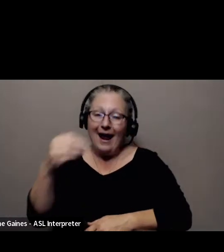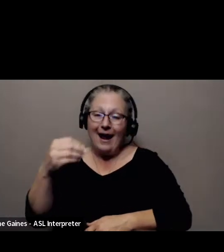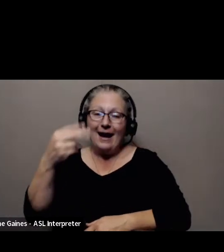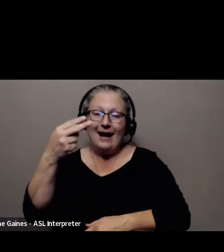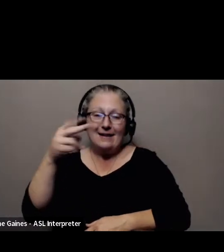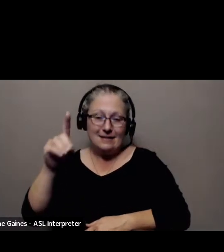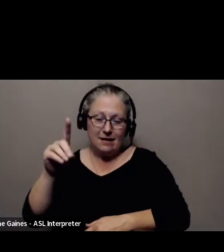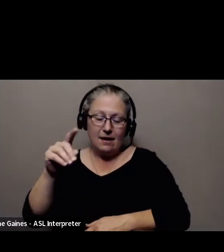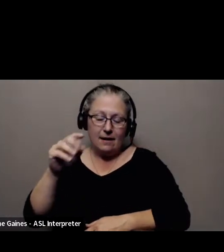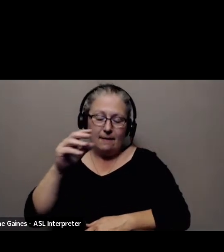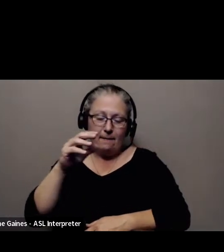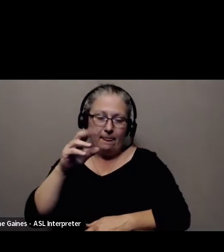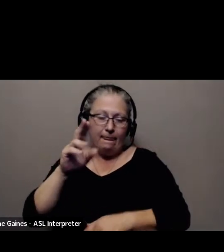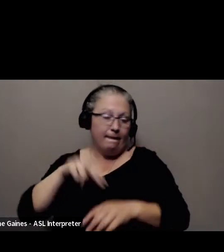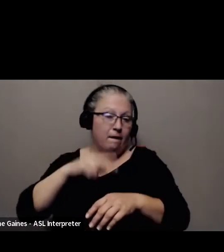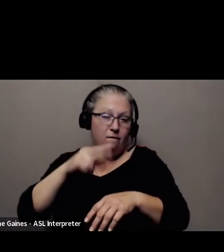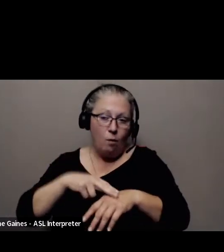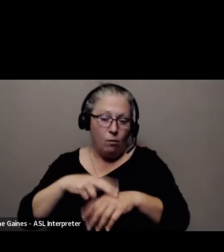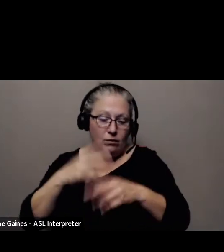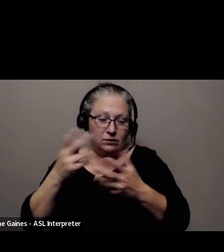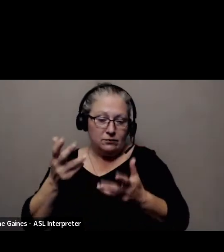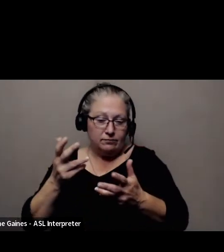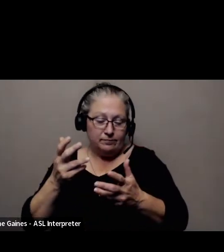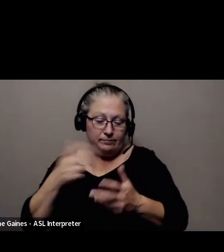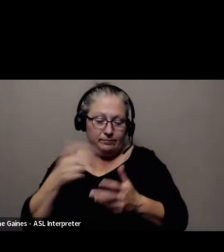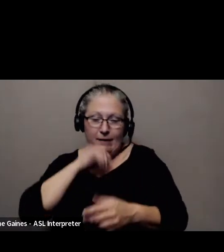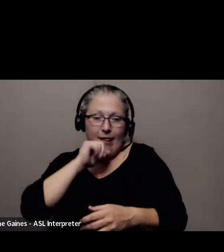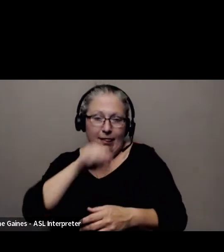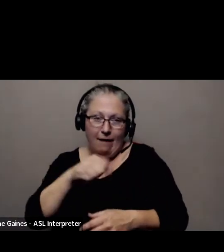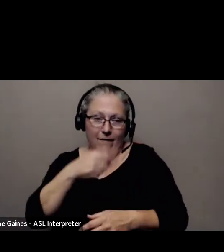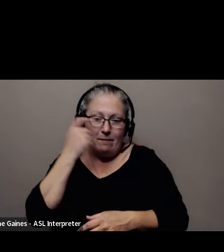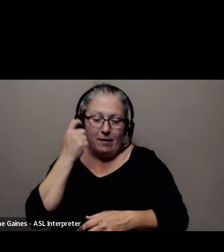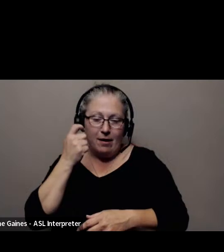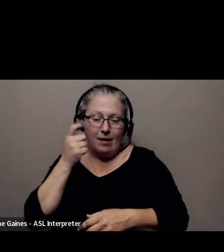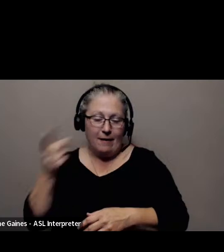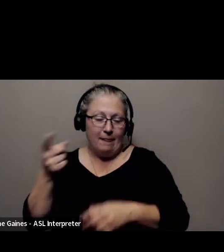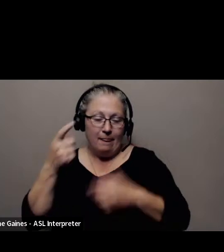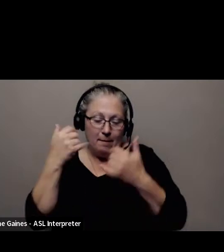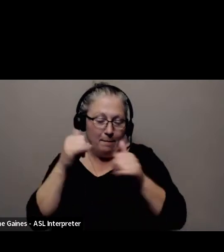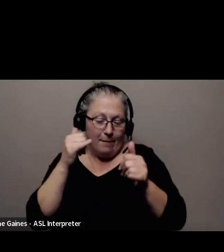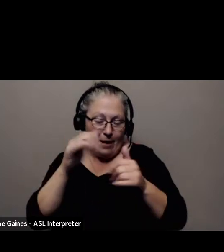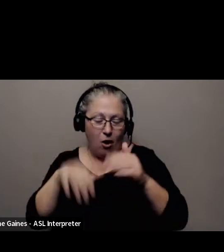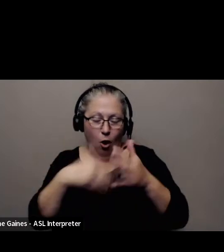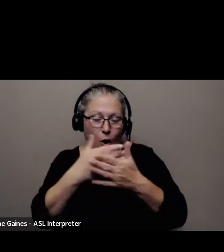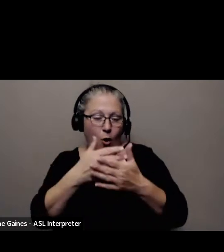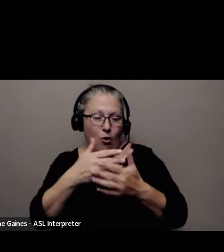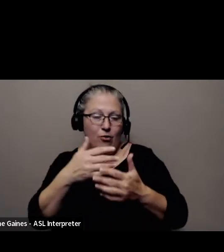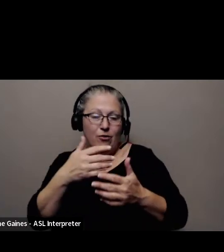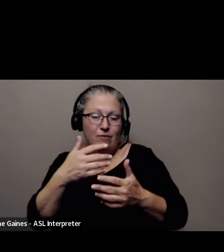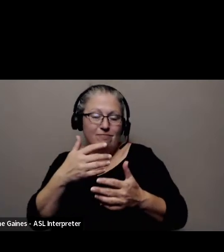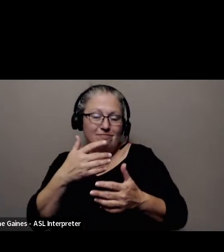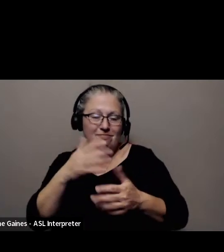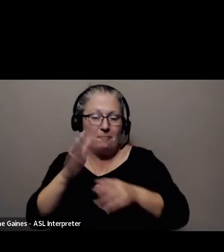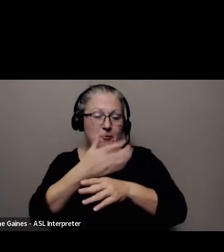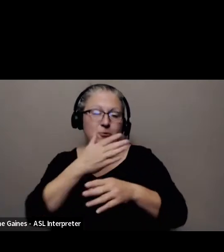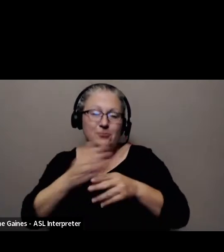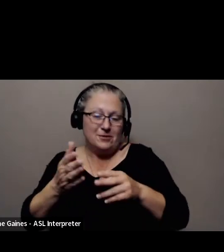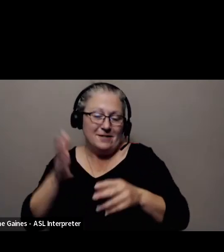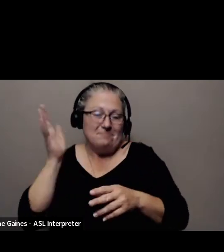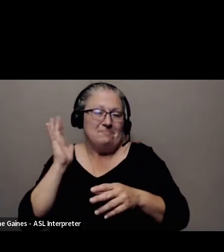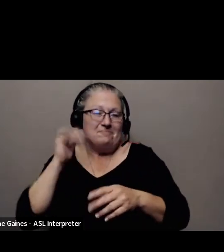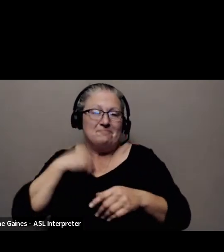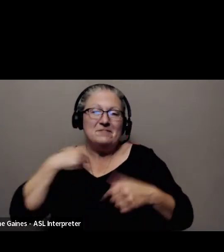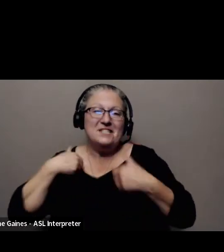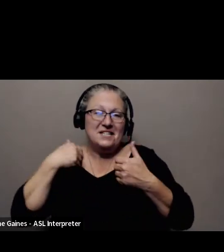Hillsdale. And of course, I love it because they played all the all the jams from my childhood. So that